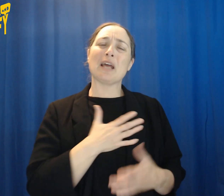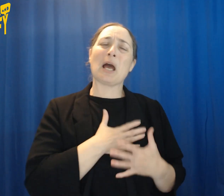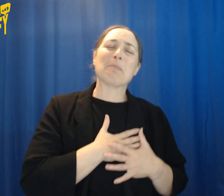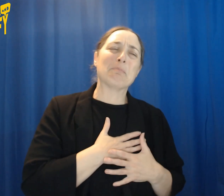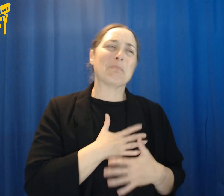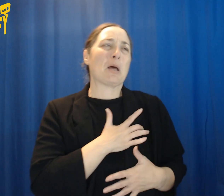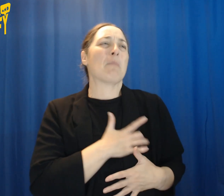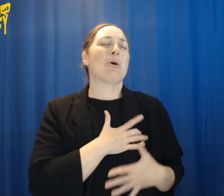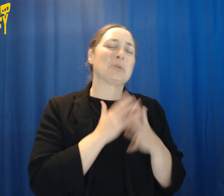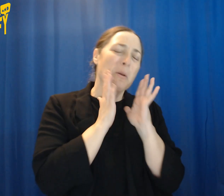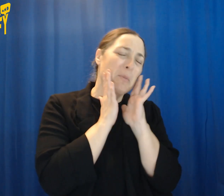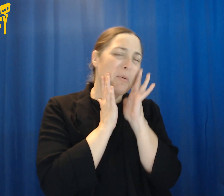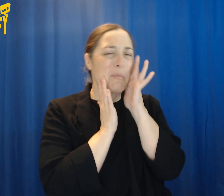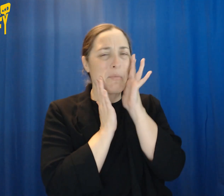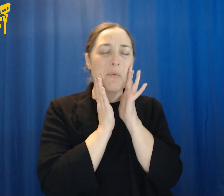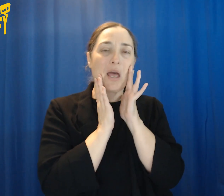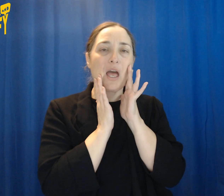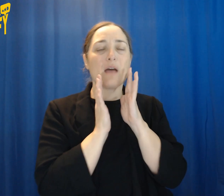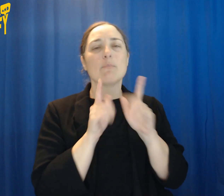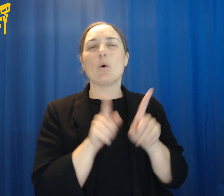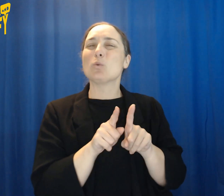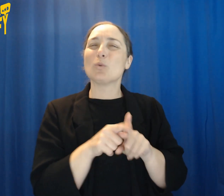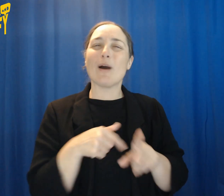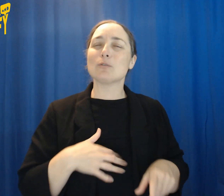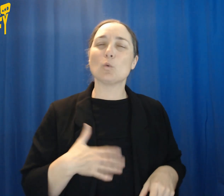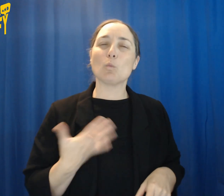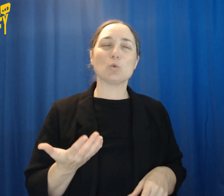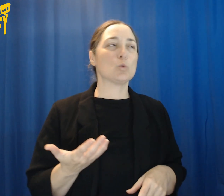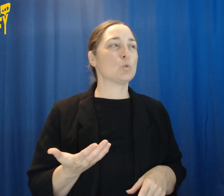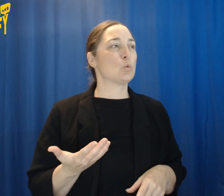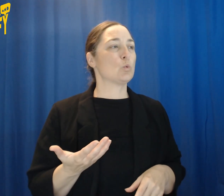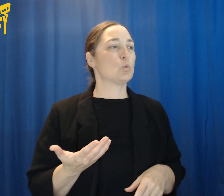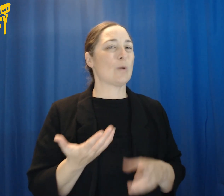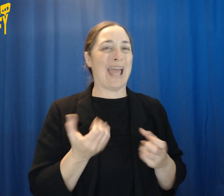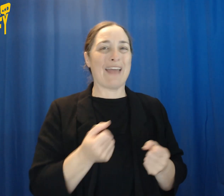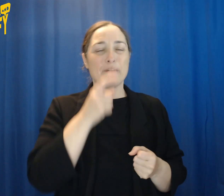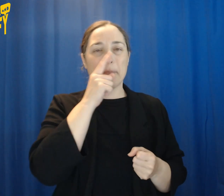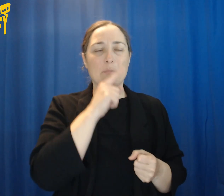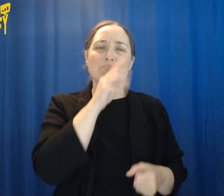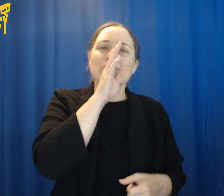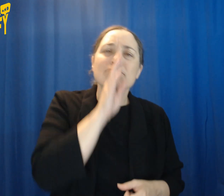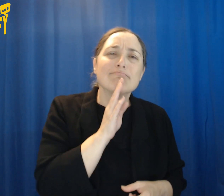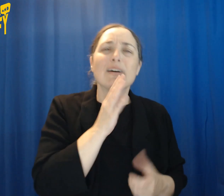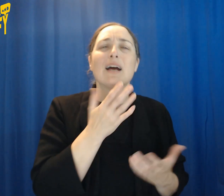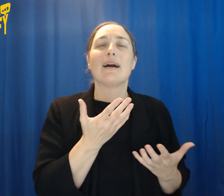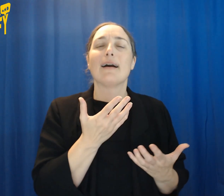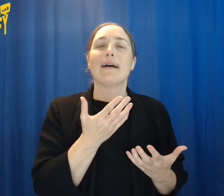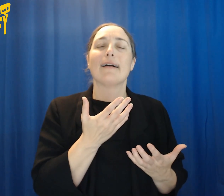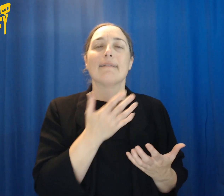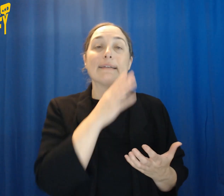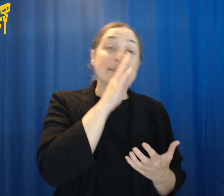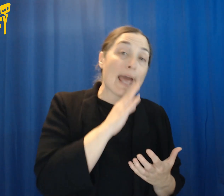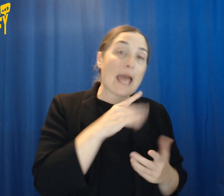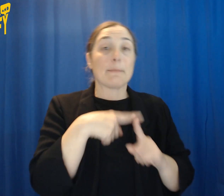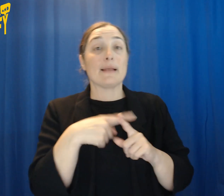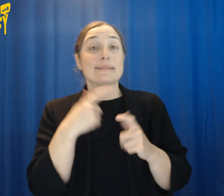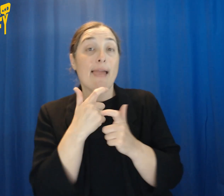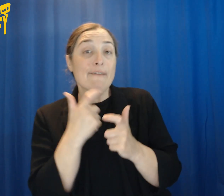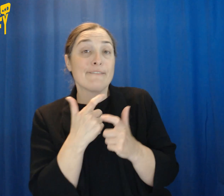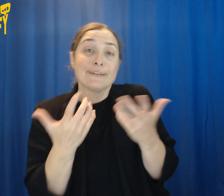schmaltzy, and I also don't want to make people too sad. I want to make them sad, but then also make them laugh at the same time.